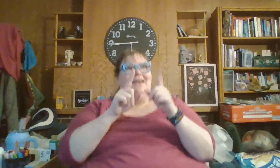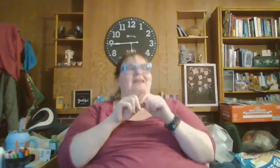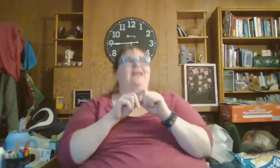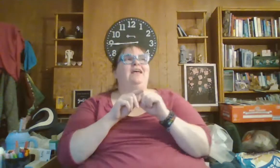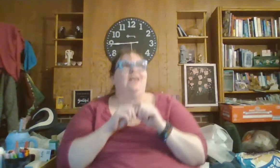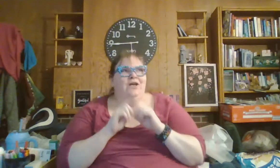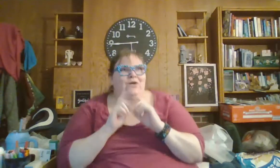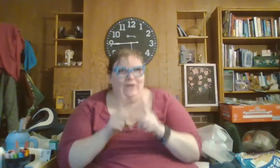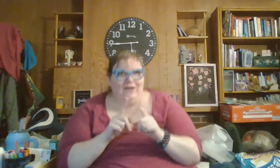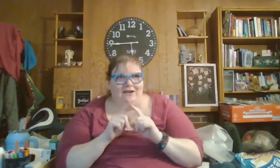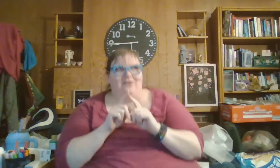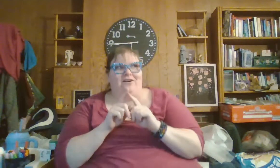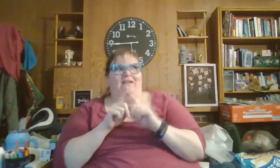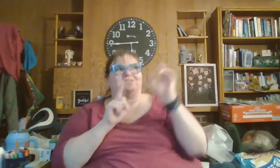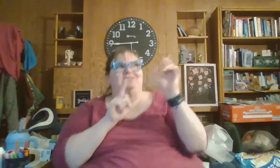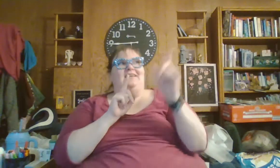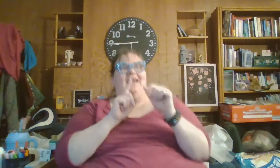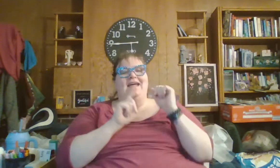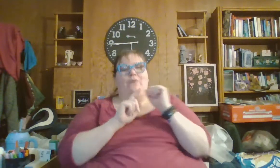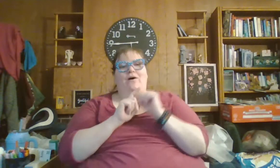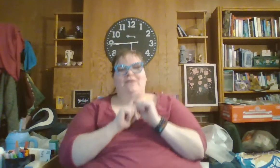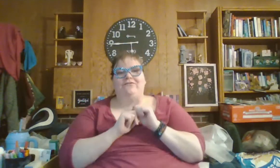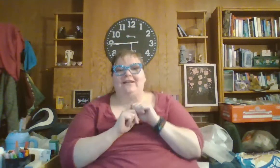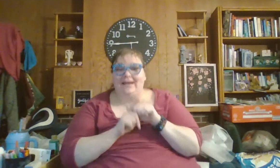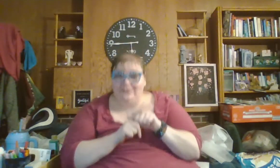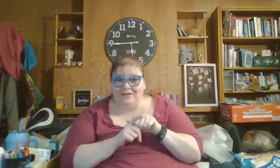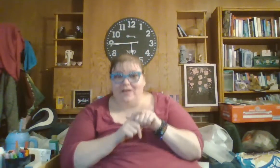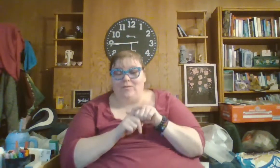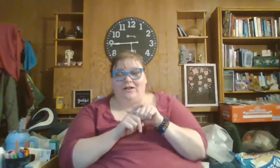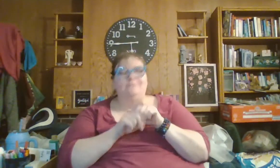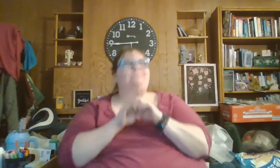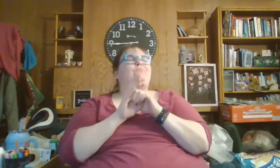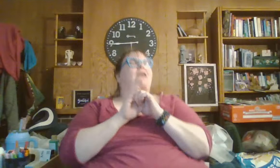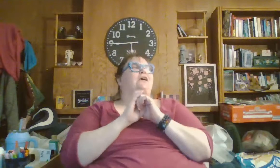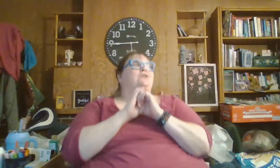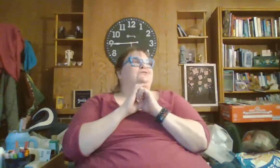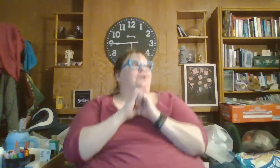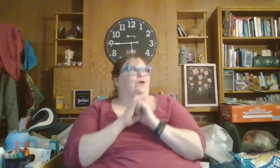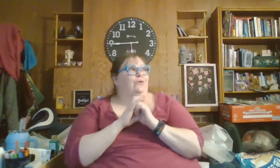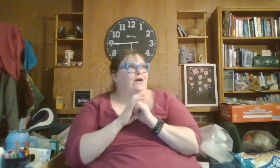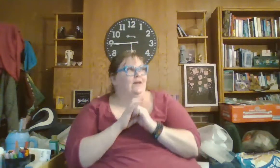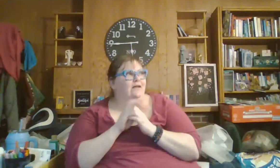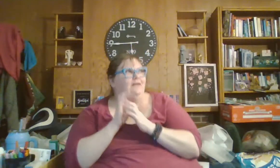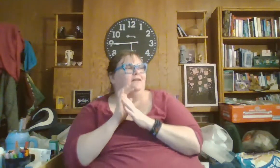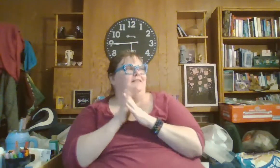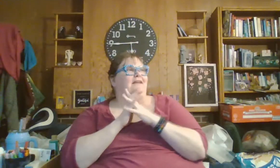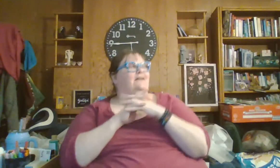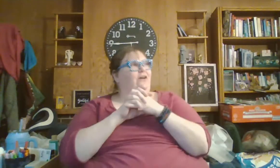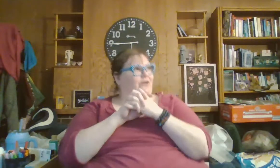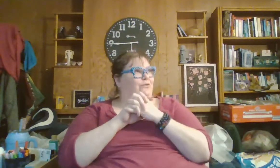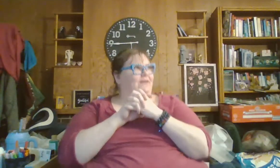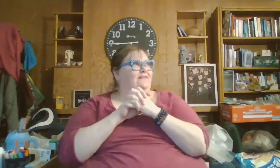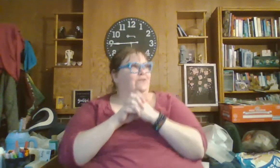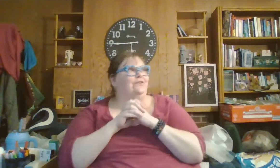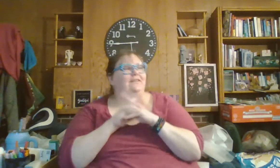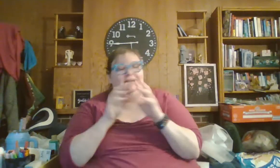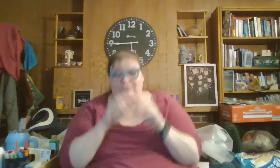today we got on our call and she said, hey, I want my friend Kendra to come on. So Lady O is currently in